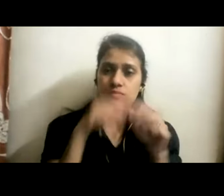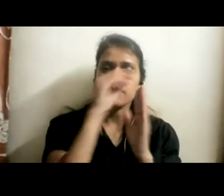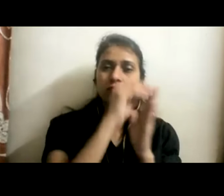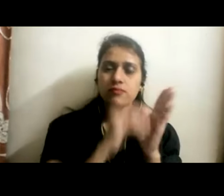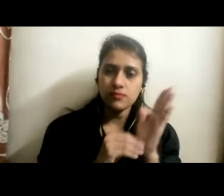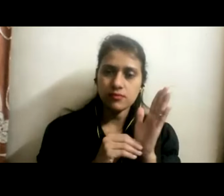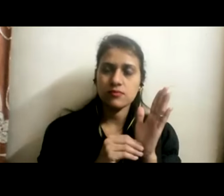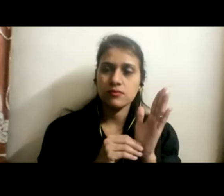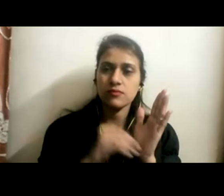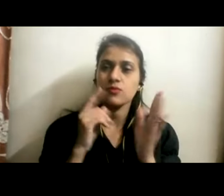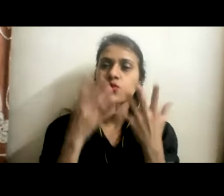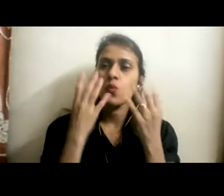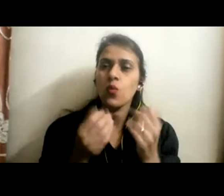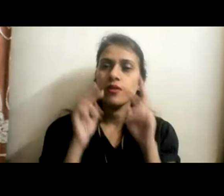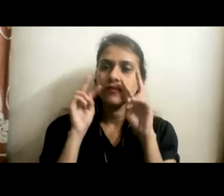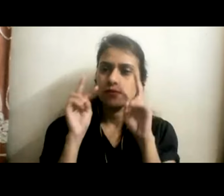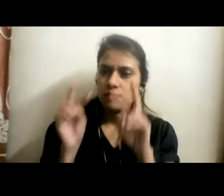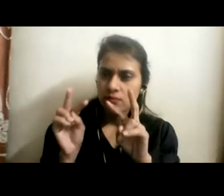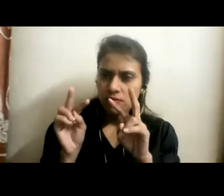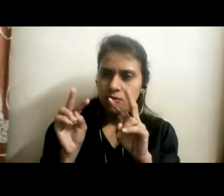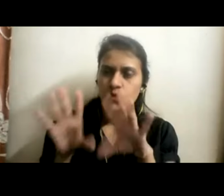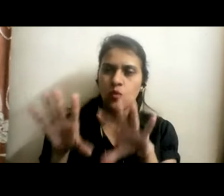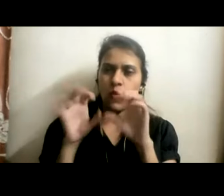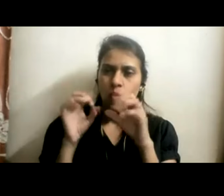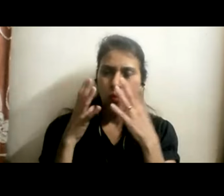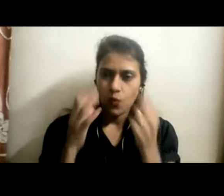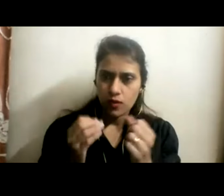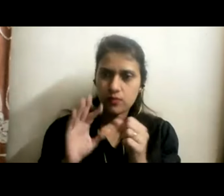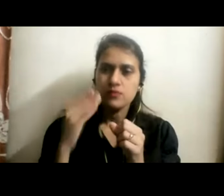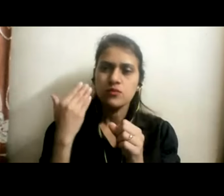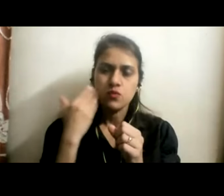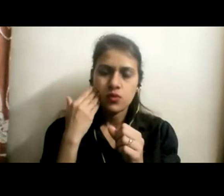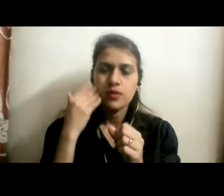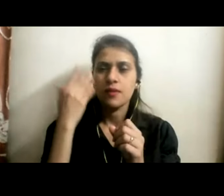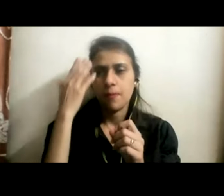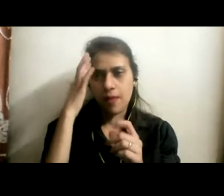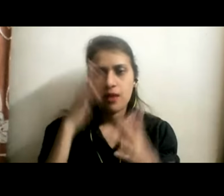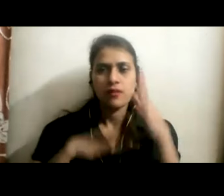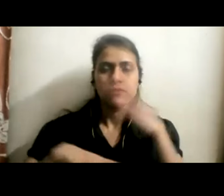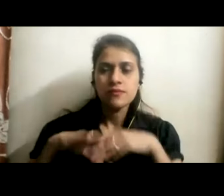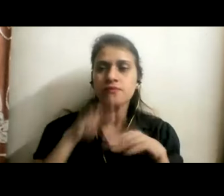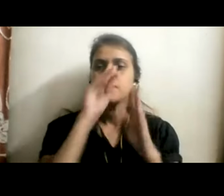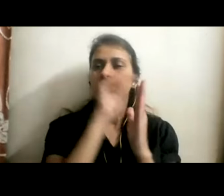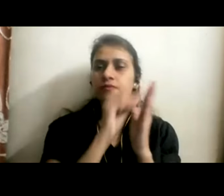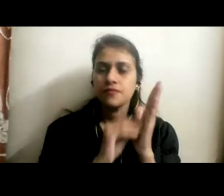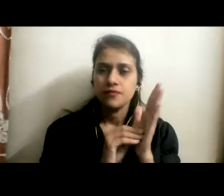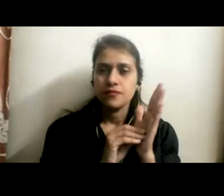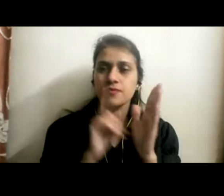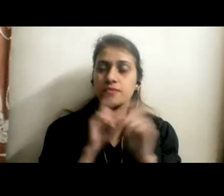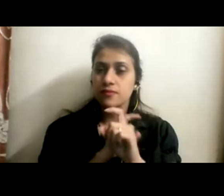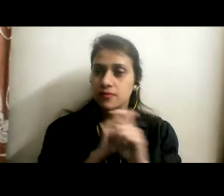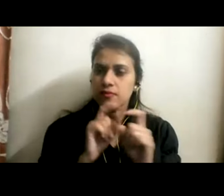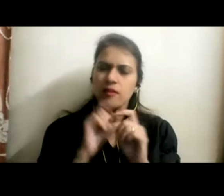criteria of what you want to observe, you would create a schedule where you would number the things. You would actually try to list